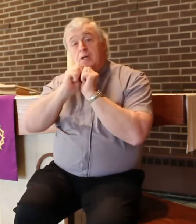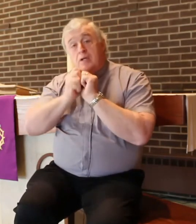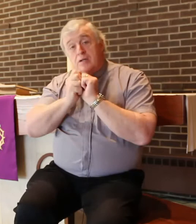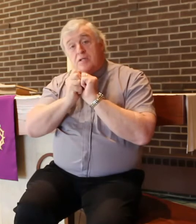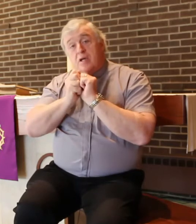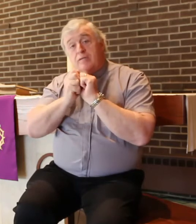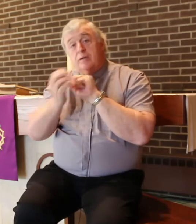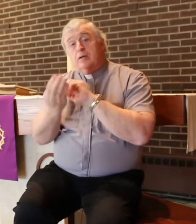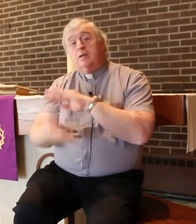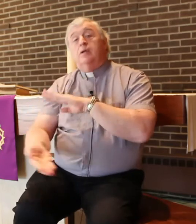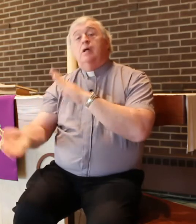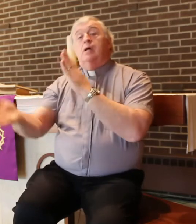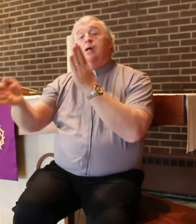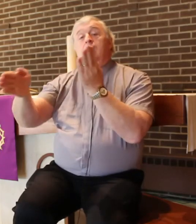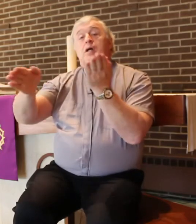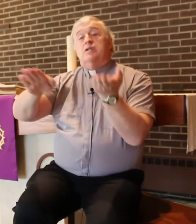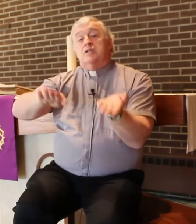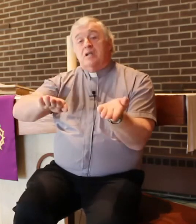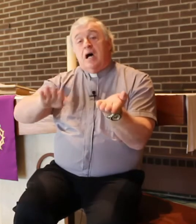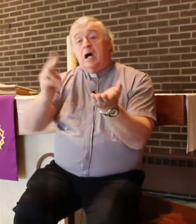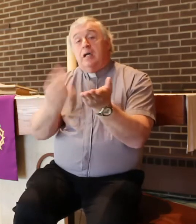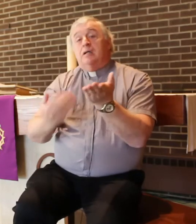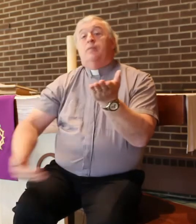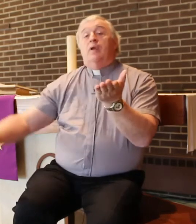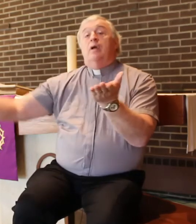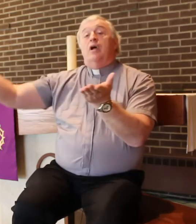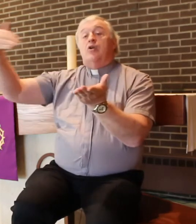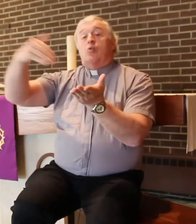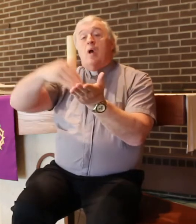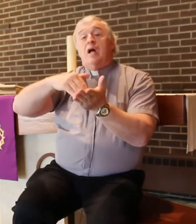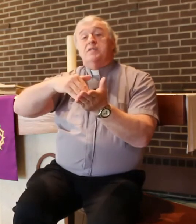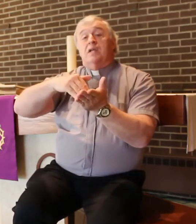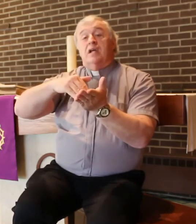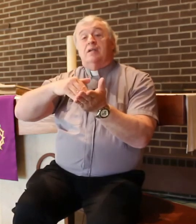to suffer and to die and rise again,